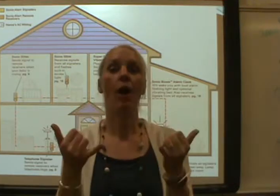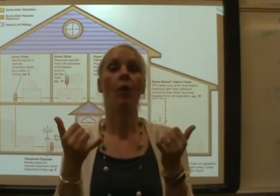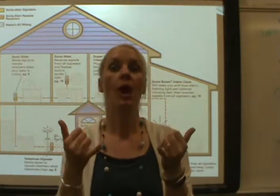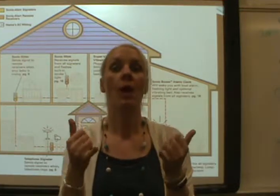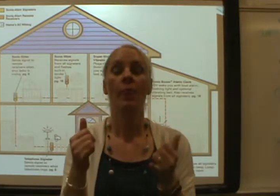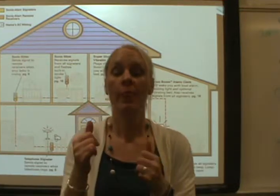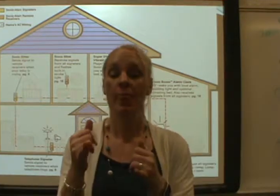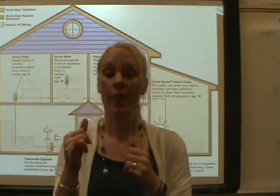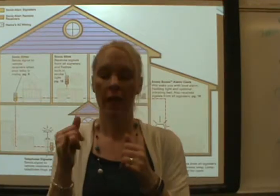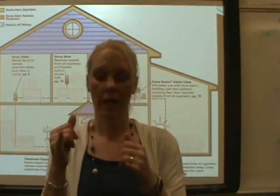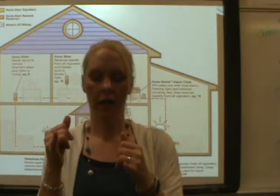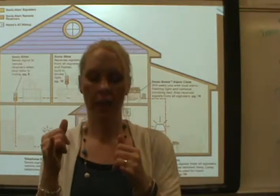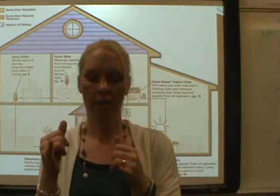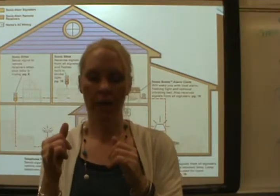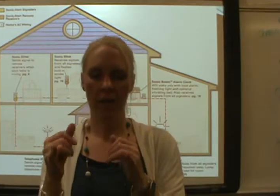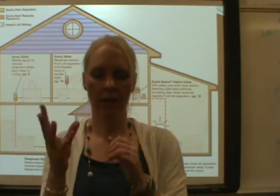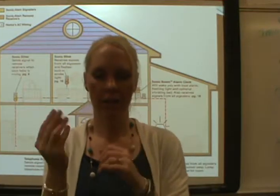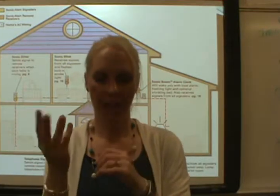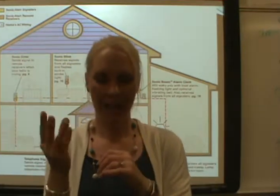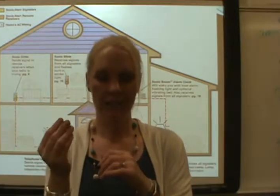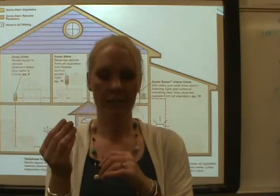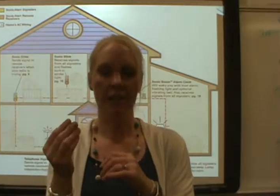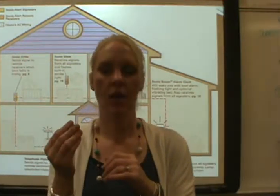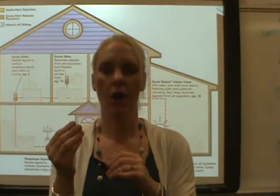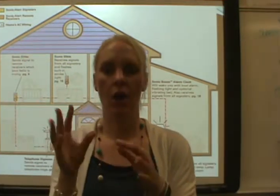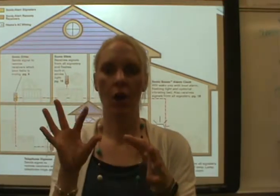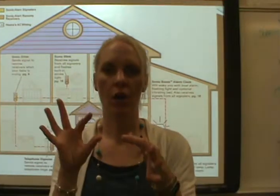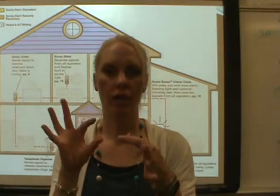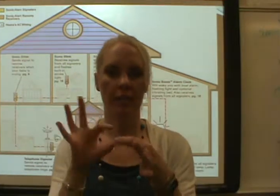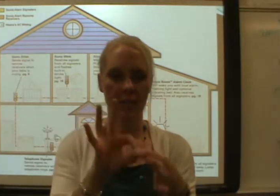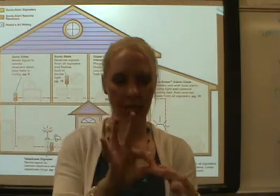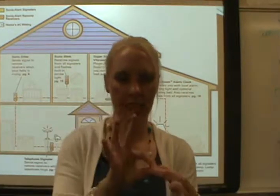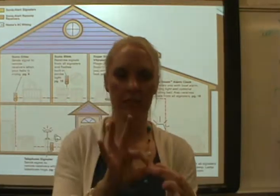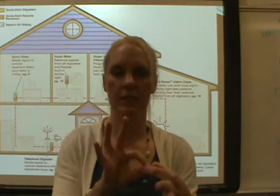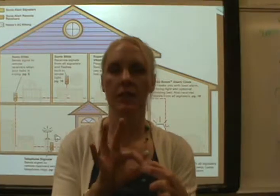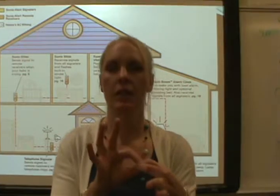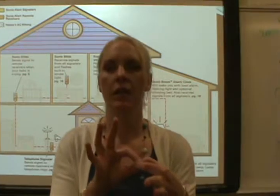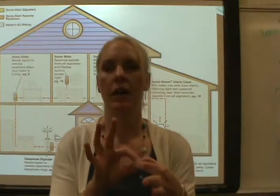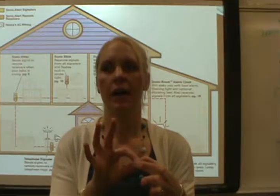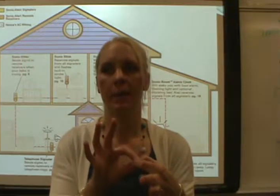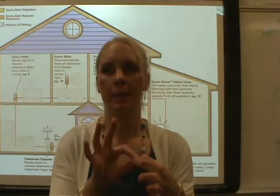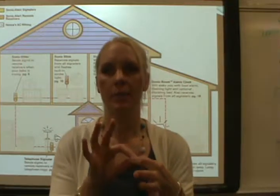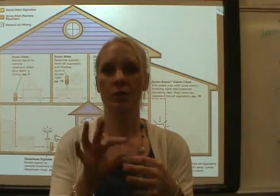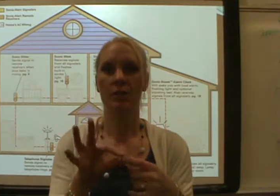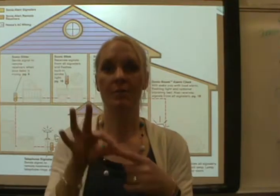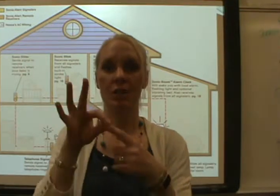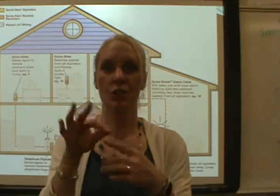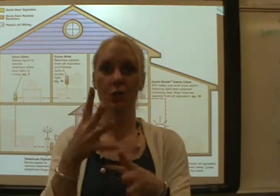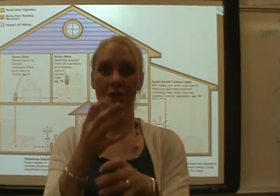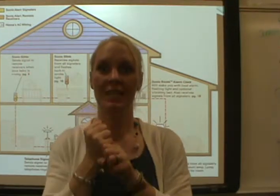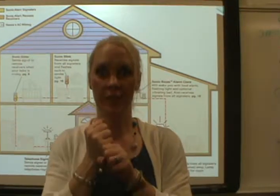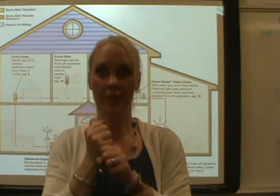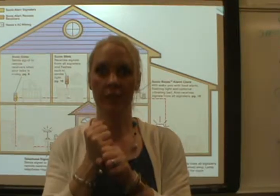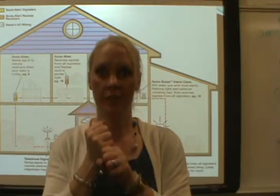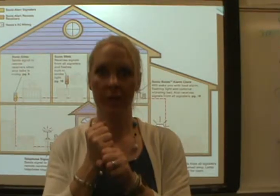now the lights are connected to a special receiver, right? You have